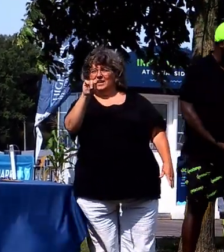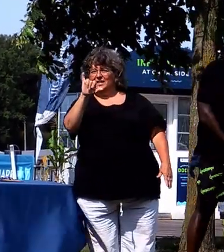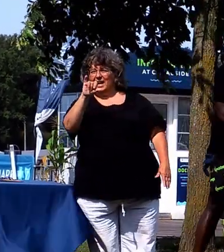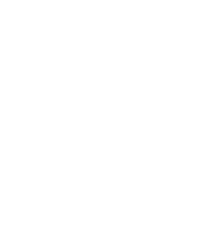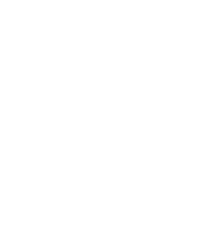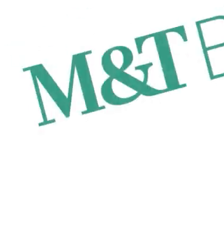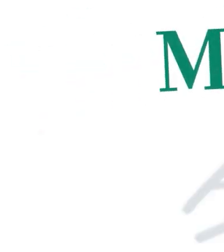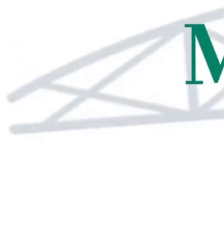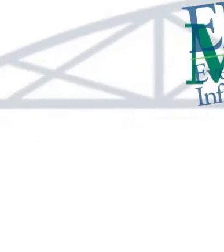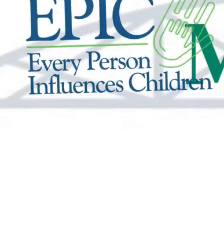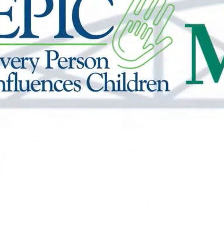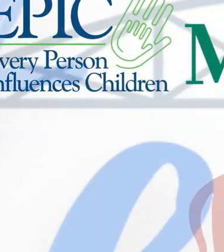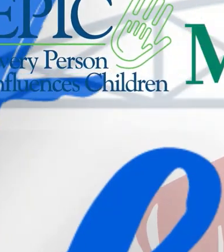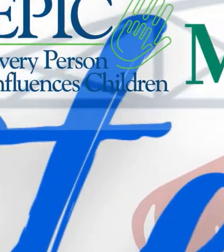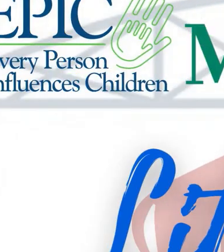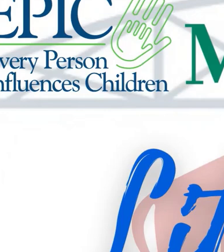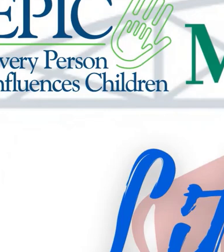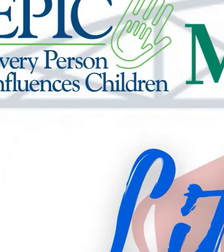Tyshawn.